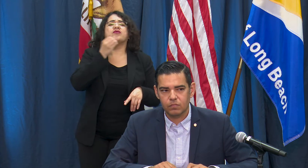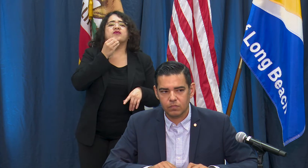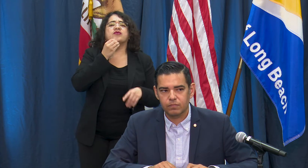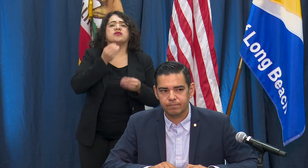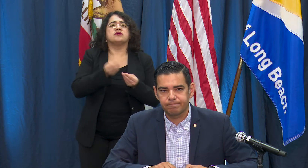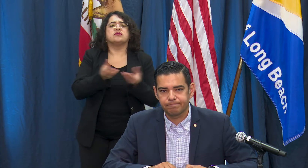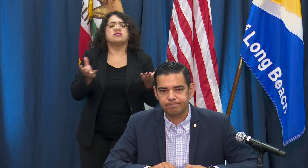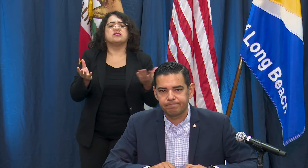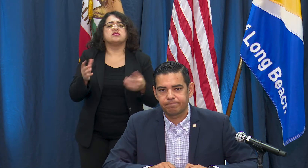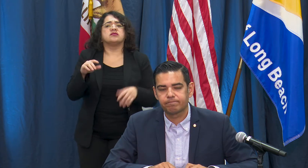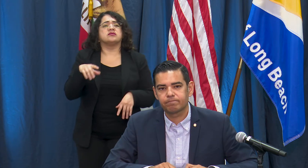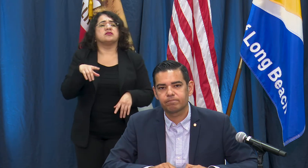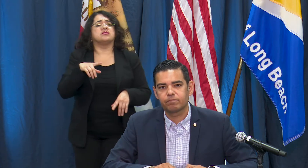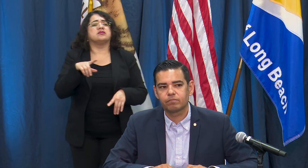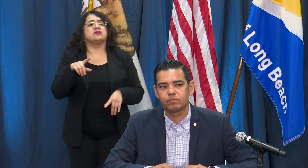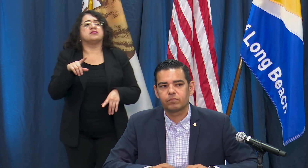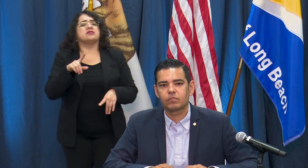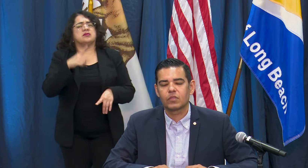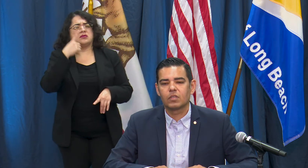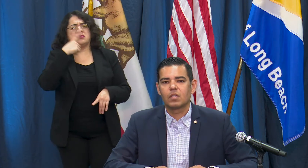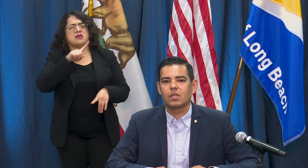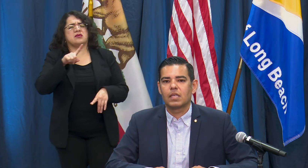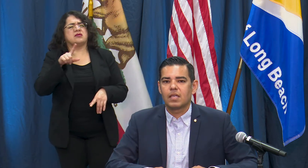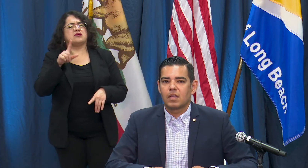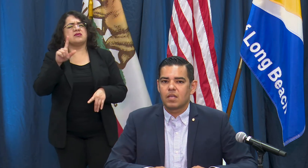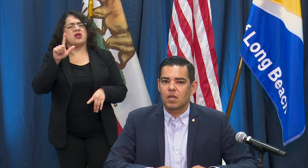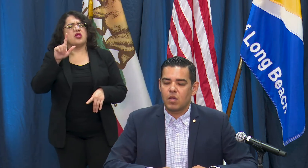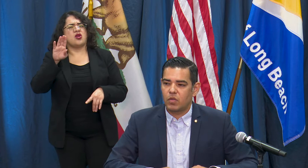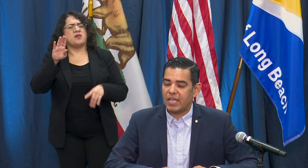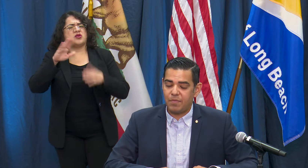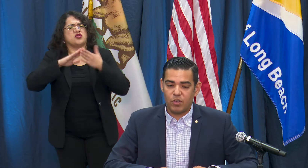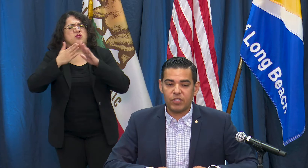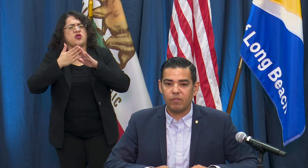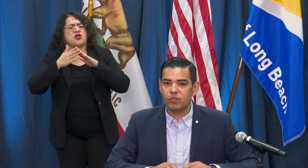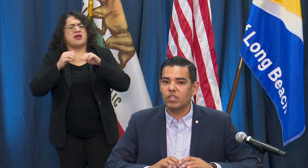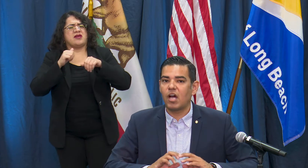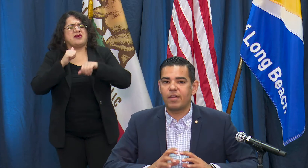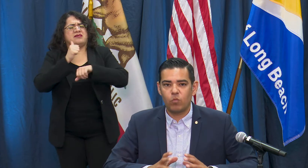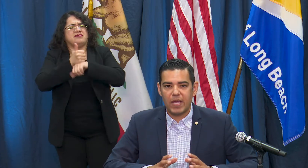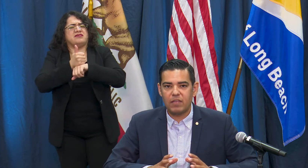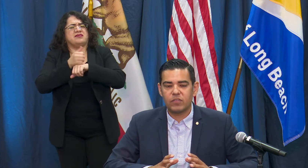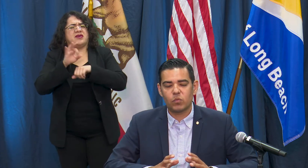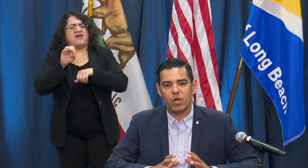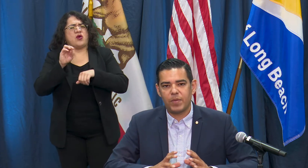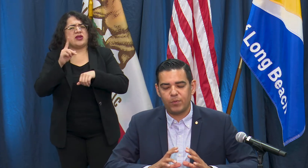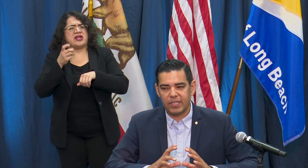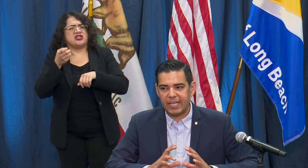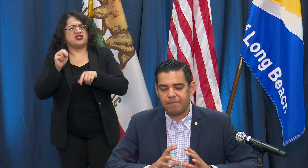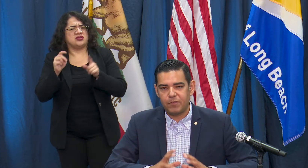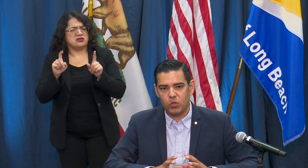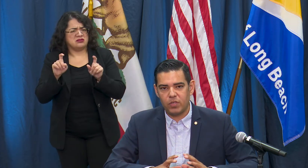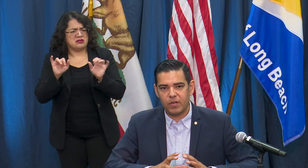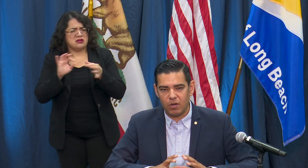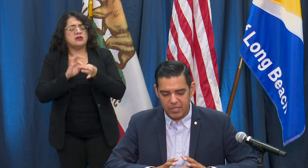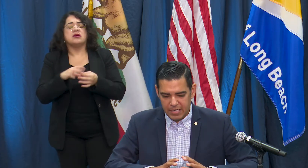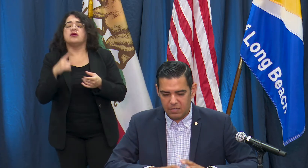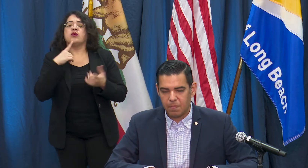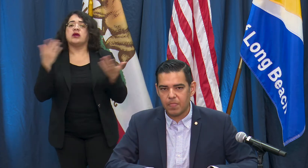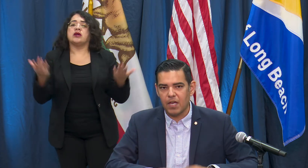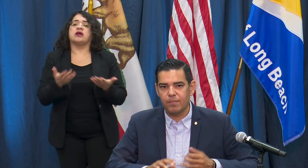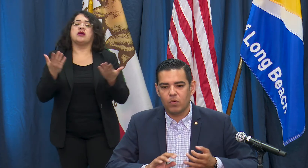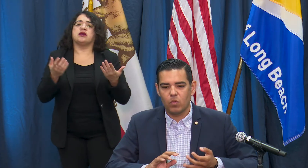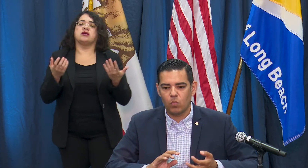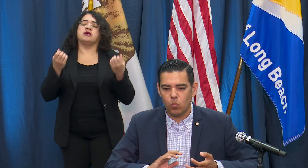goes back to Long Beach Community Foundation. Can you elaborate a little bit more on that process? Yeah, there's a lot of ways where people can get food that are in